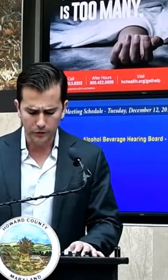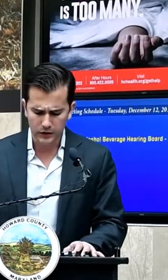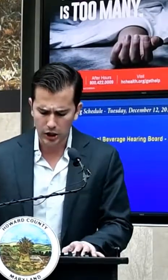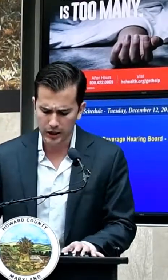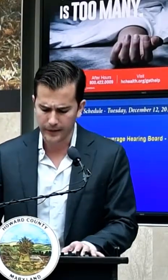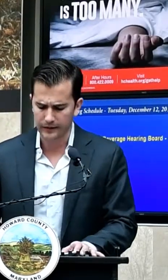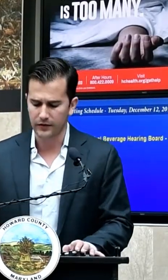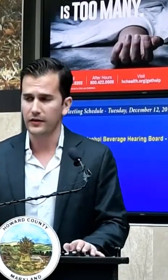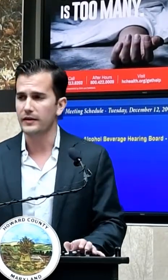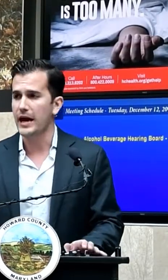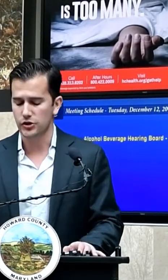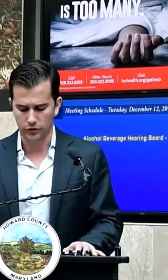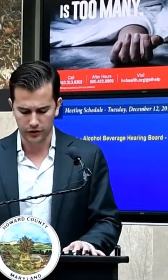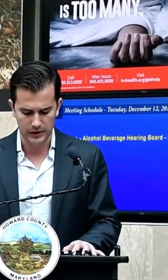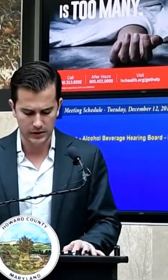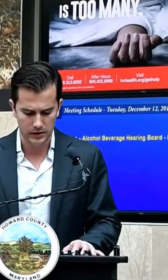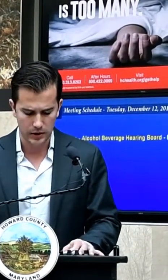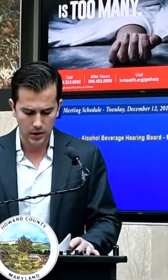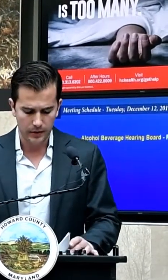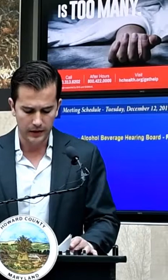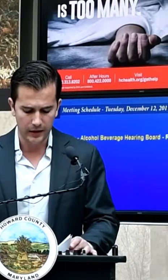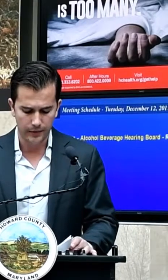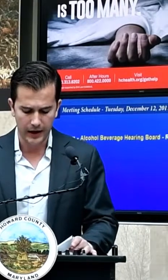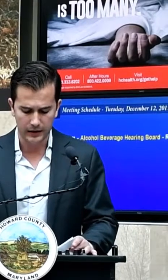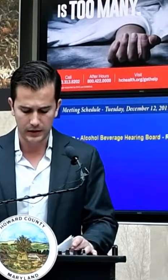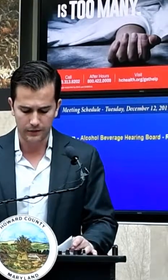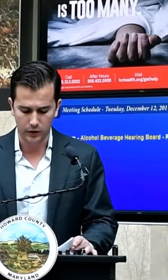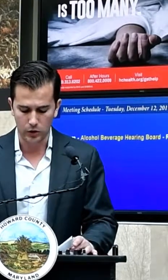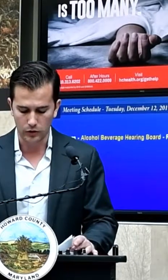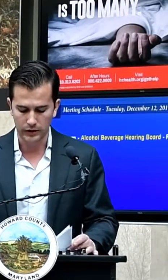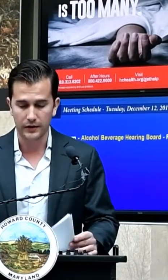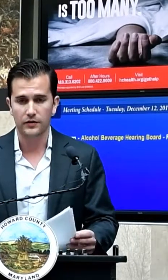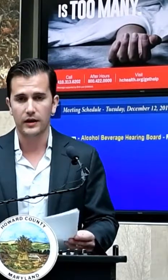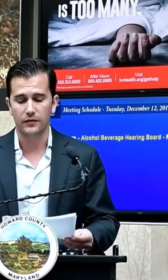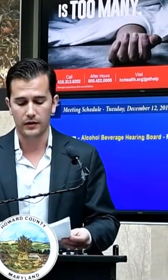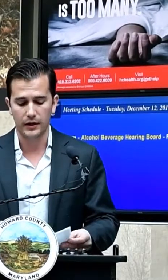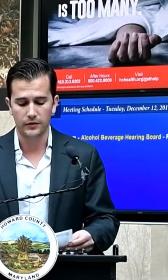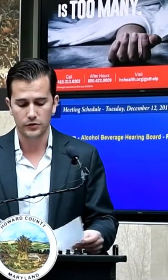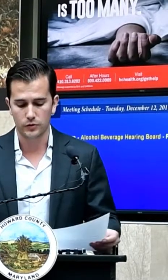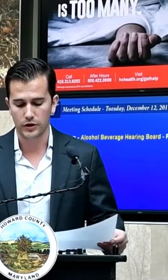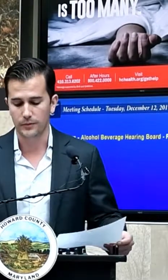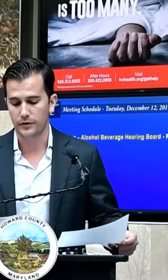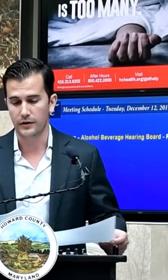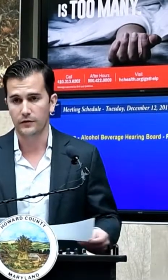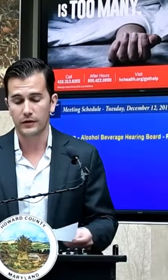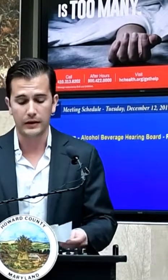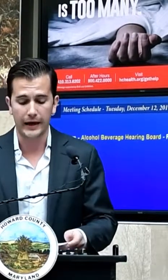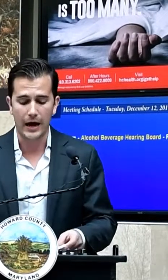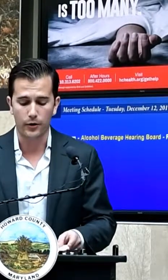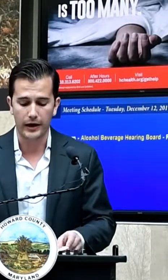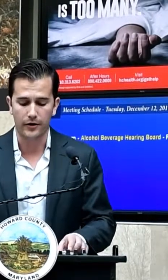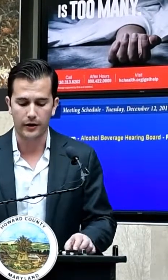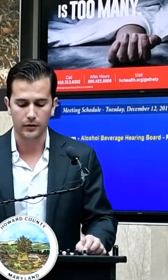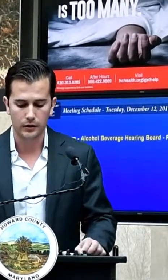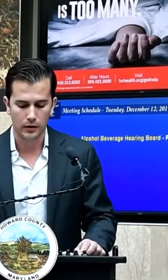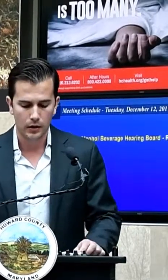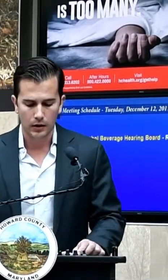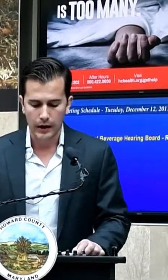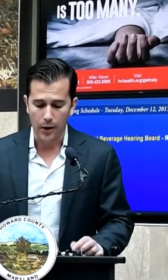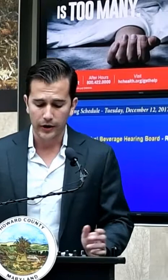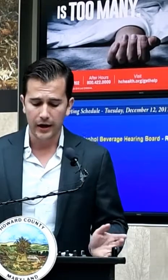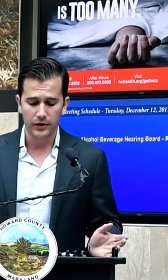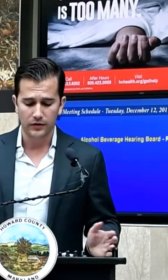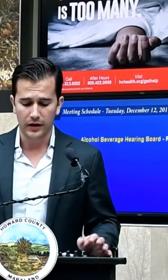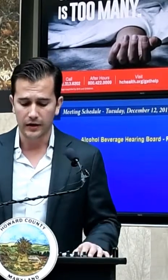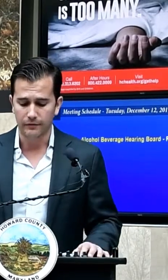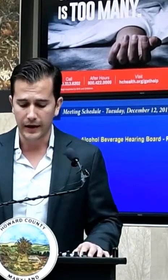We often talk about this as a national crisis, but the impact is felt locally in the states and individual communities like Howard County.